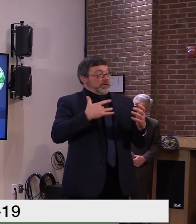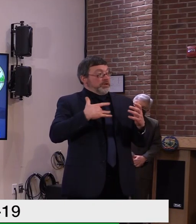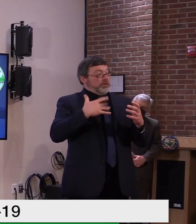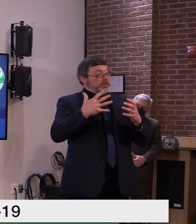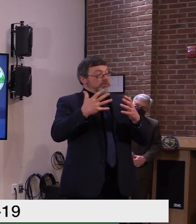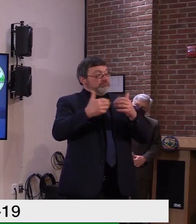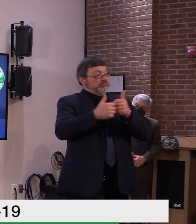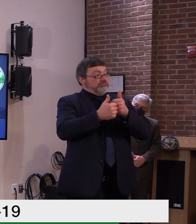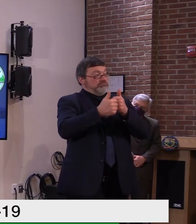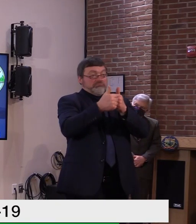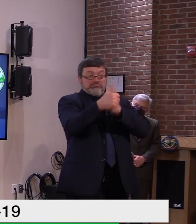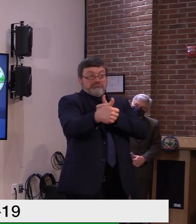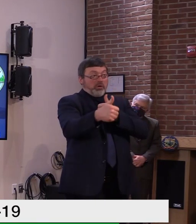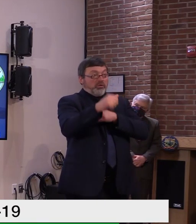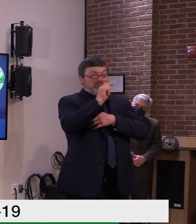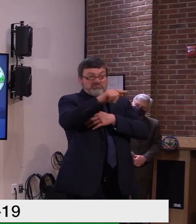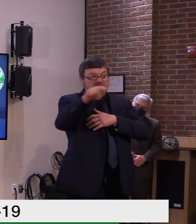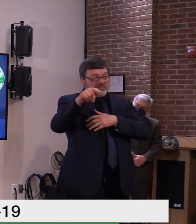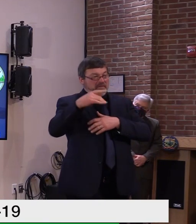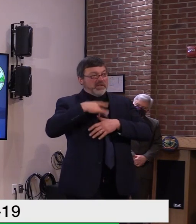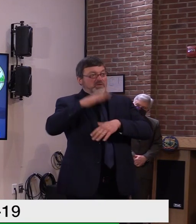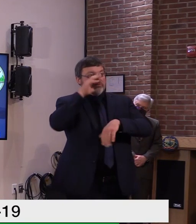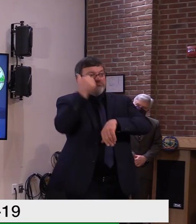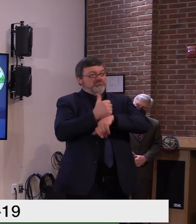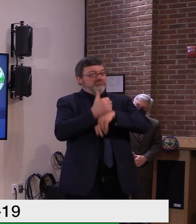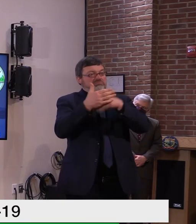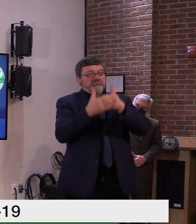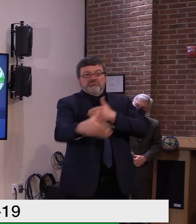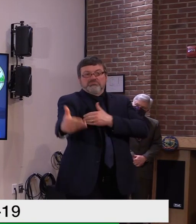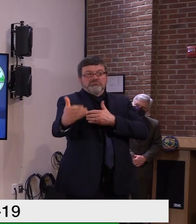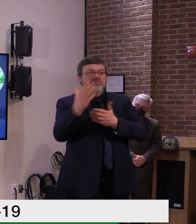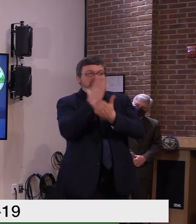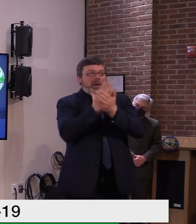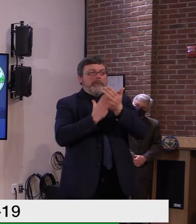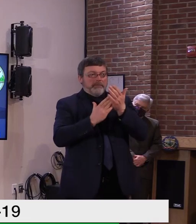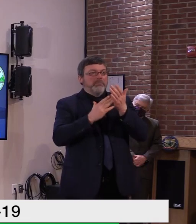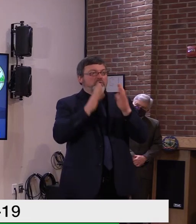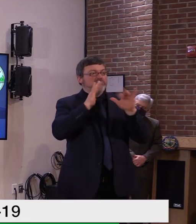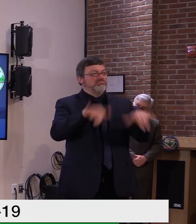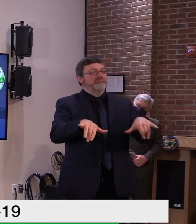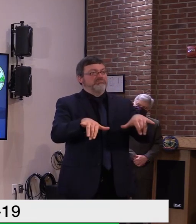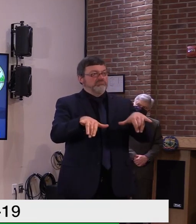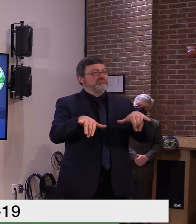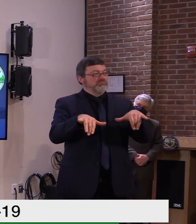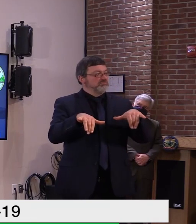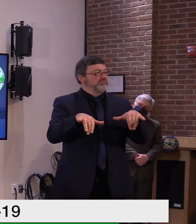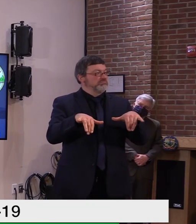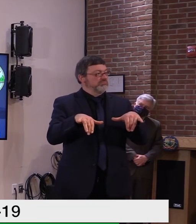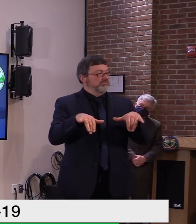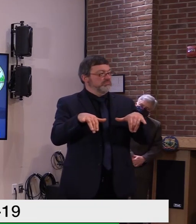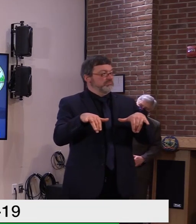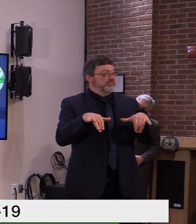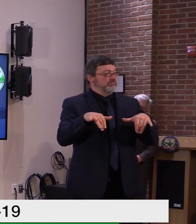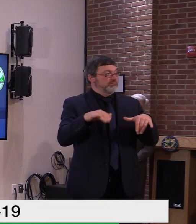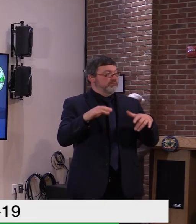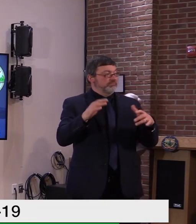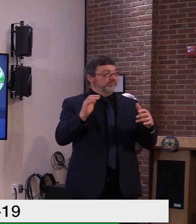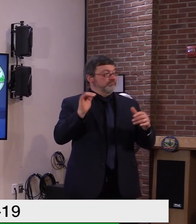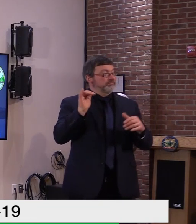remote, continuing along this approach, which has allowed more flexibility for our state